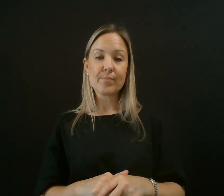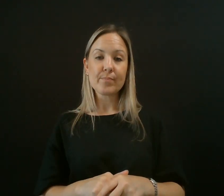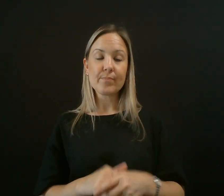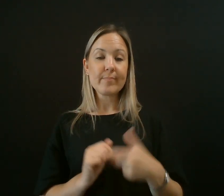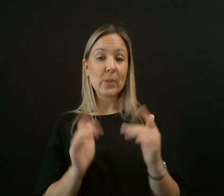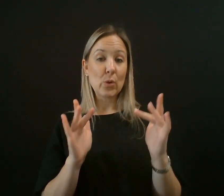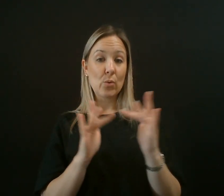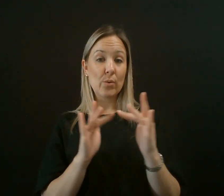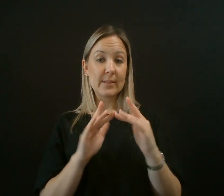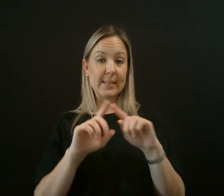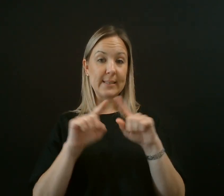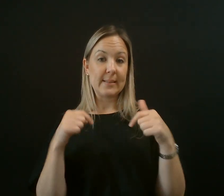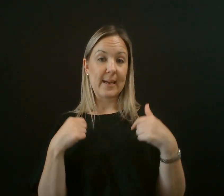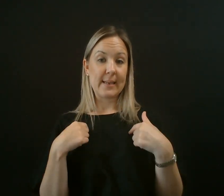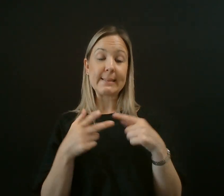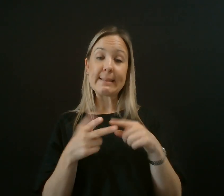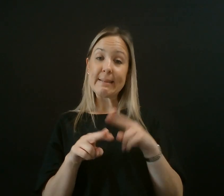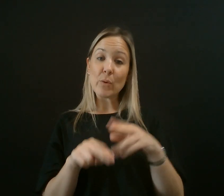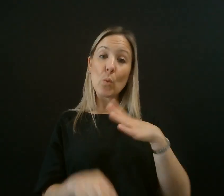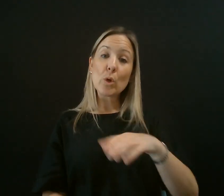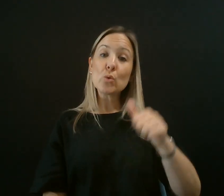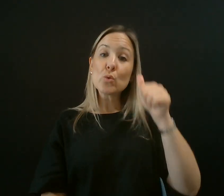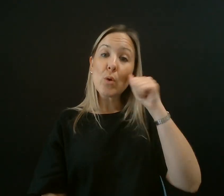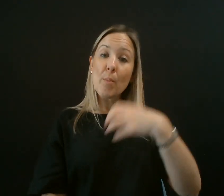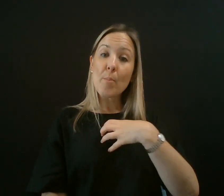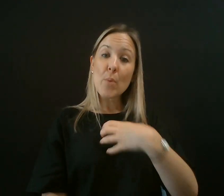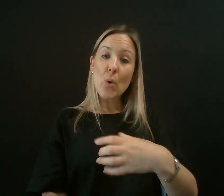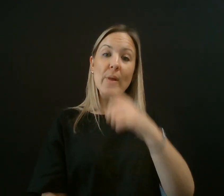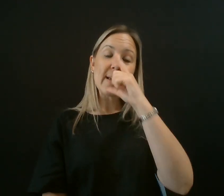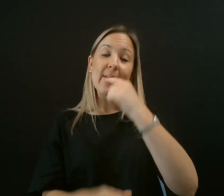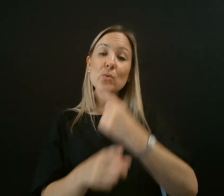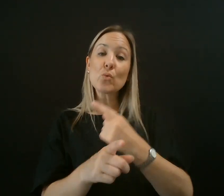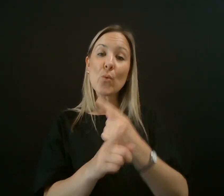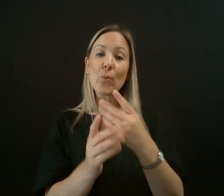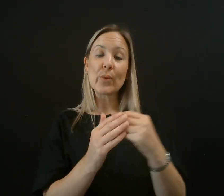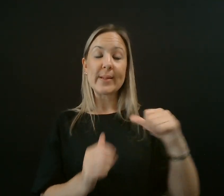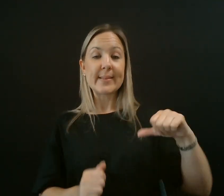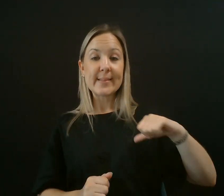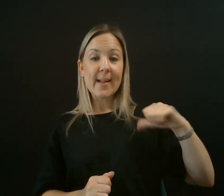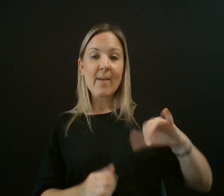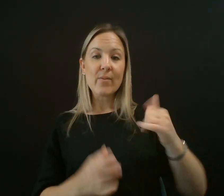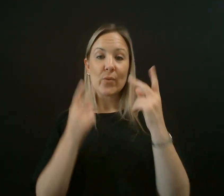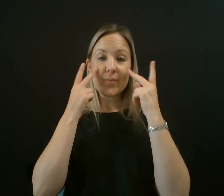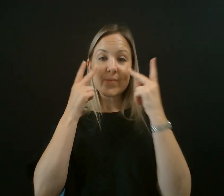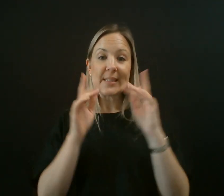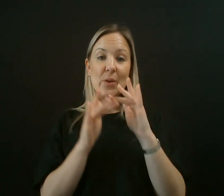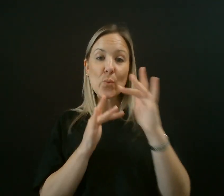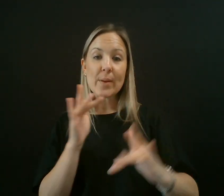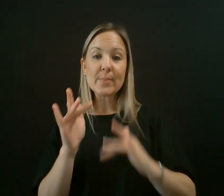contact us. If you want to know more, you can talk to our staff or visit our website